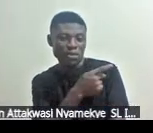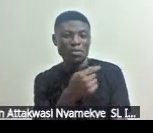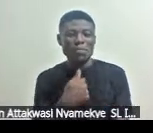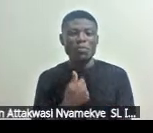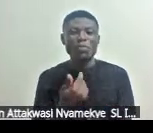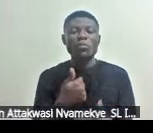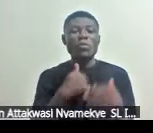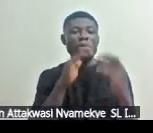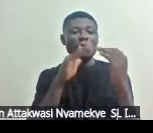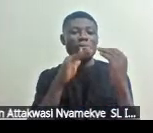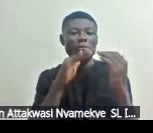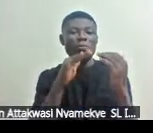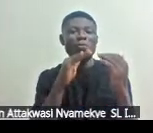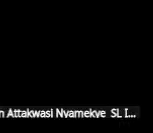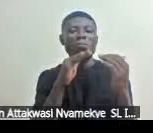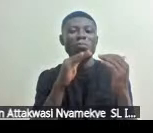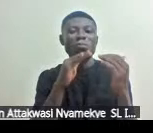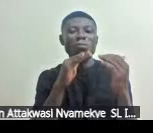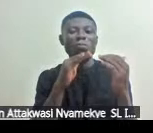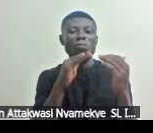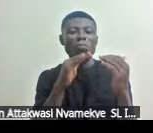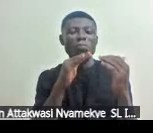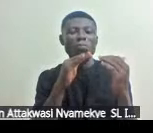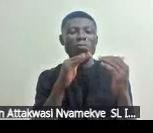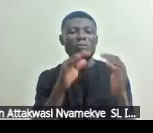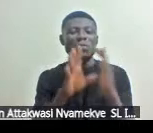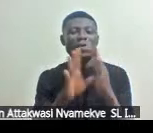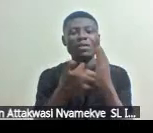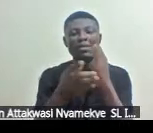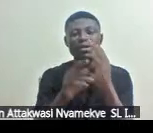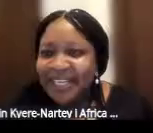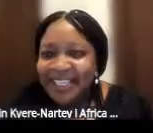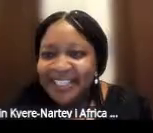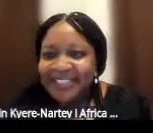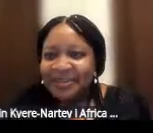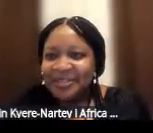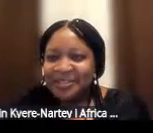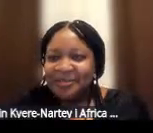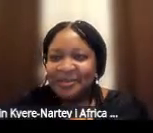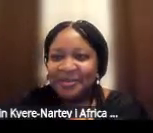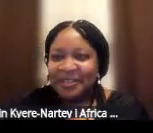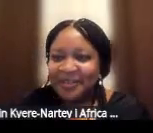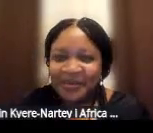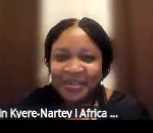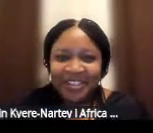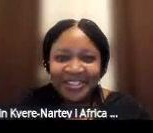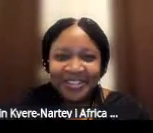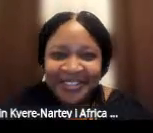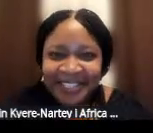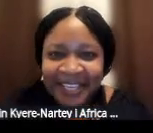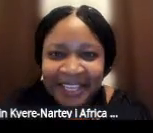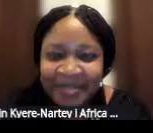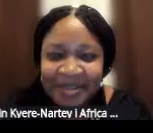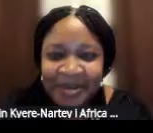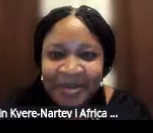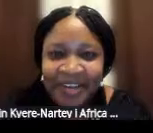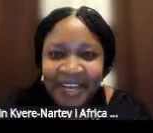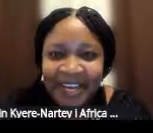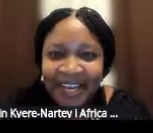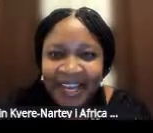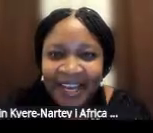hoping the tech guys at the background will spotlight Christopher when you were introducing him,